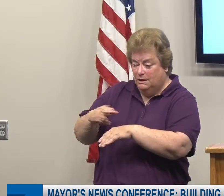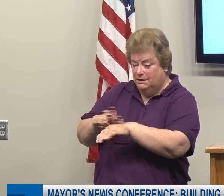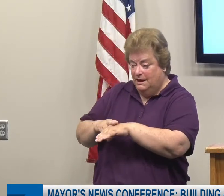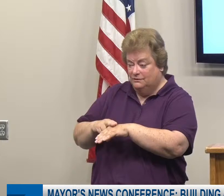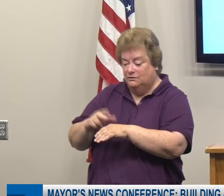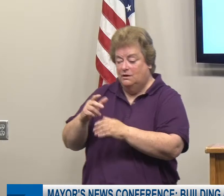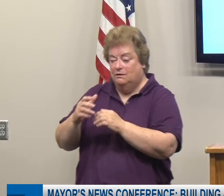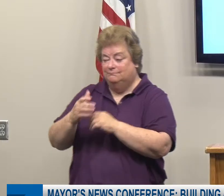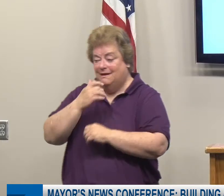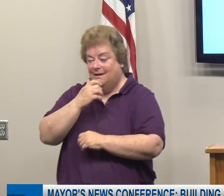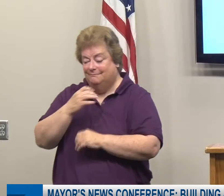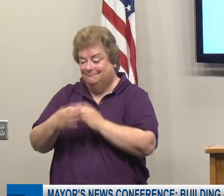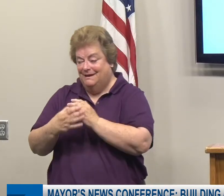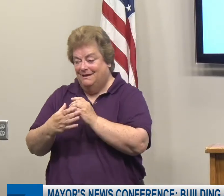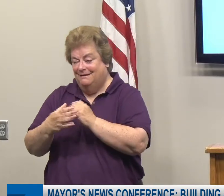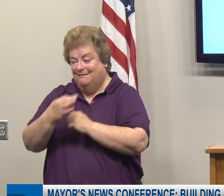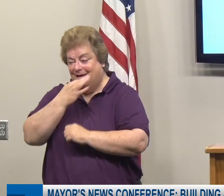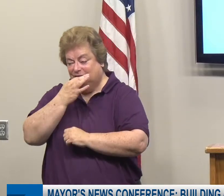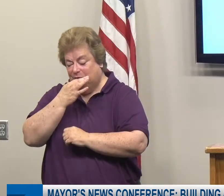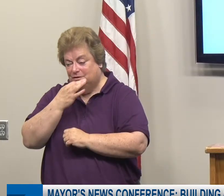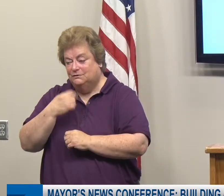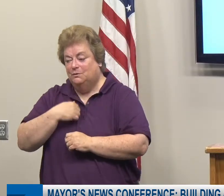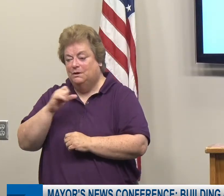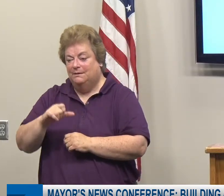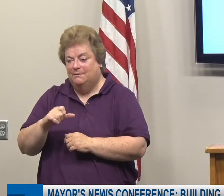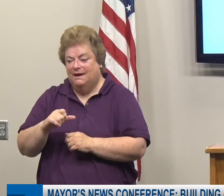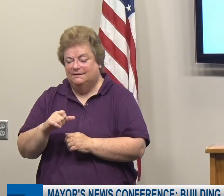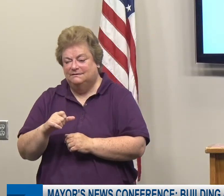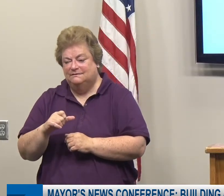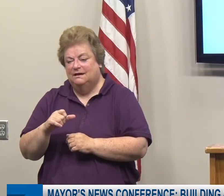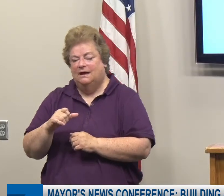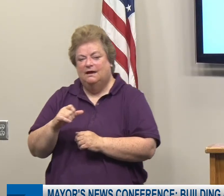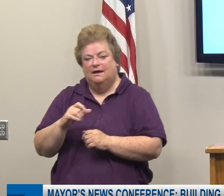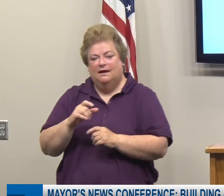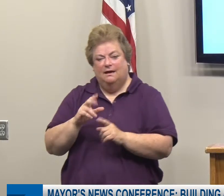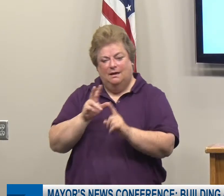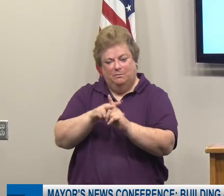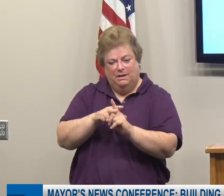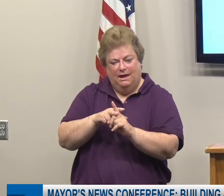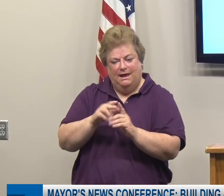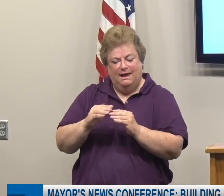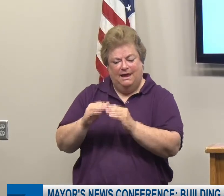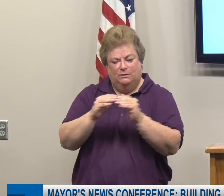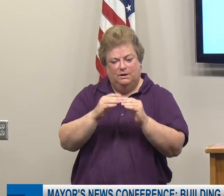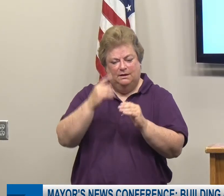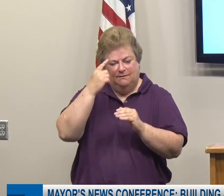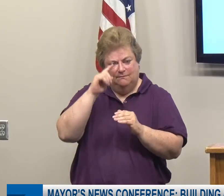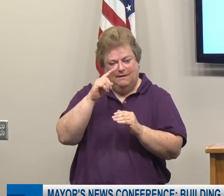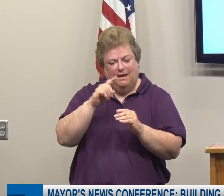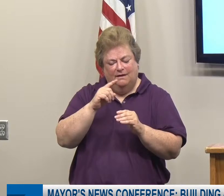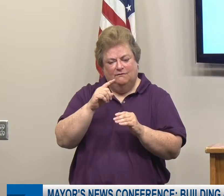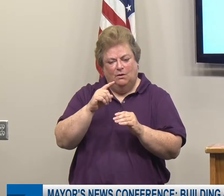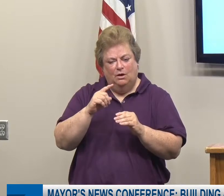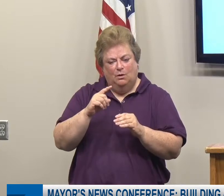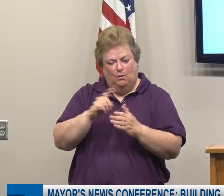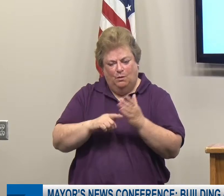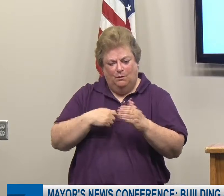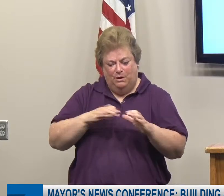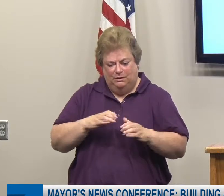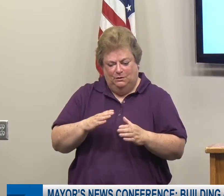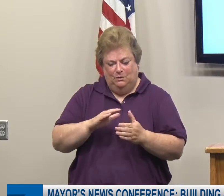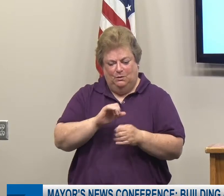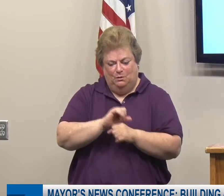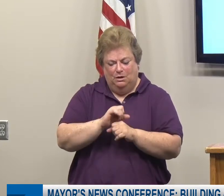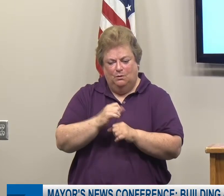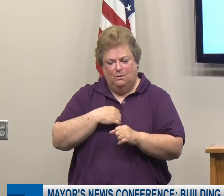inclusive community, we must deliberately apply a lens of equity to the work that we do as a city. And this means